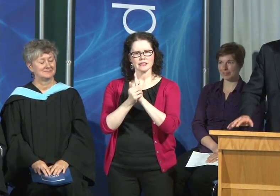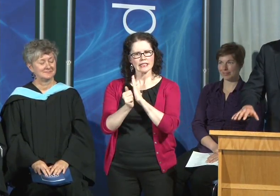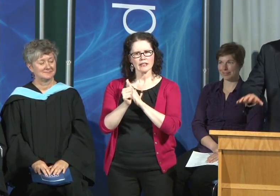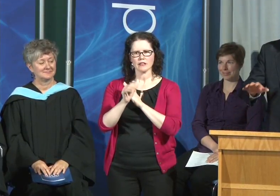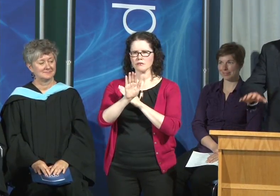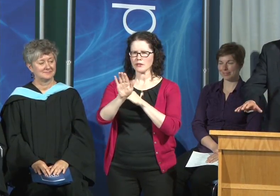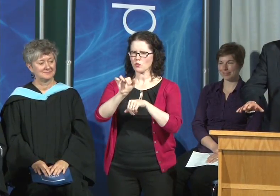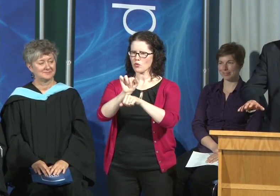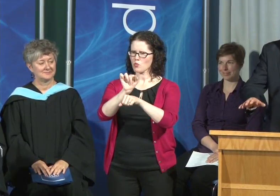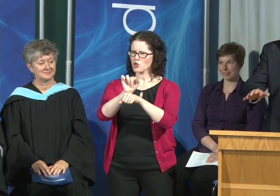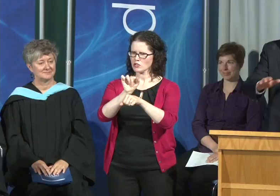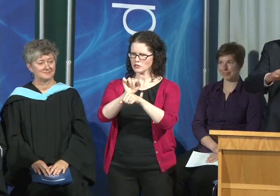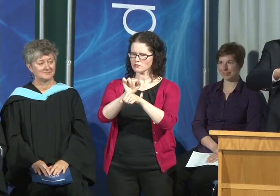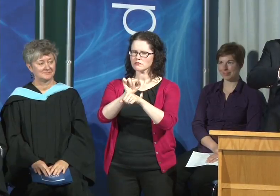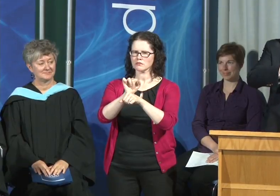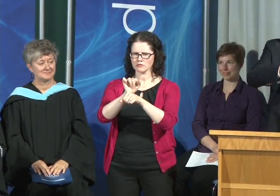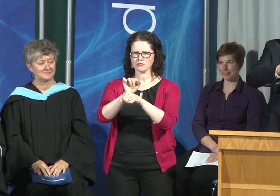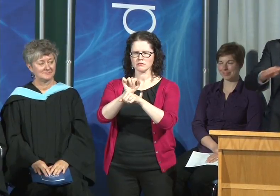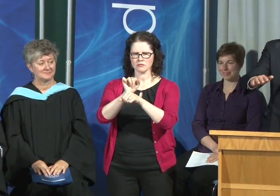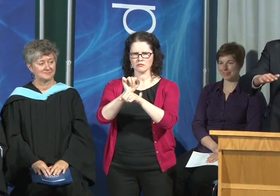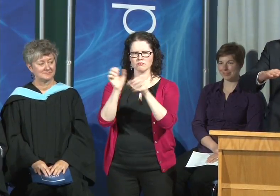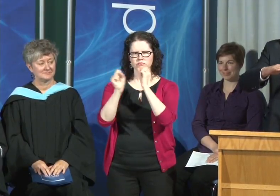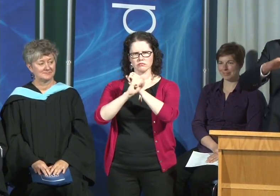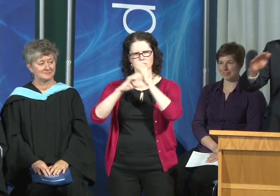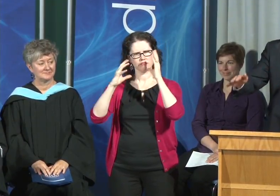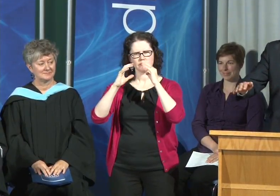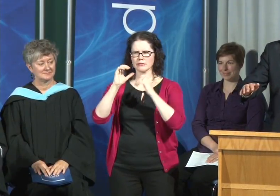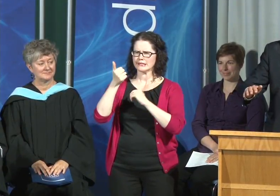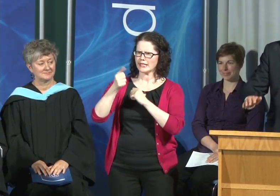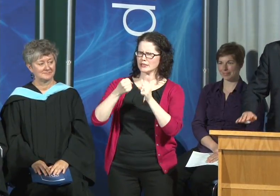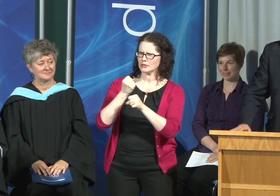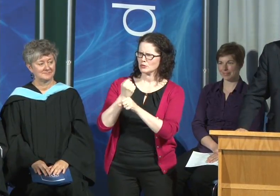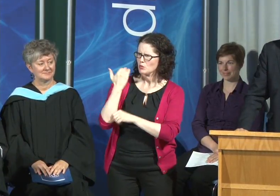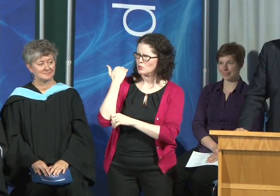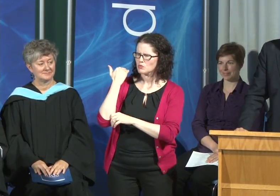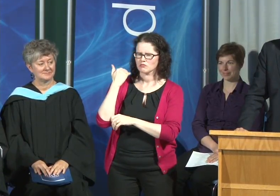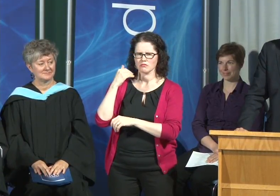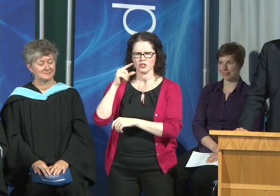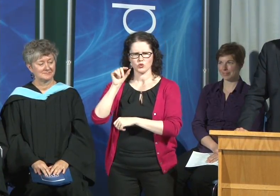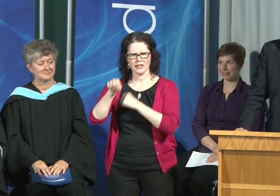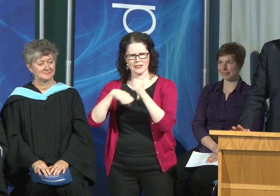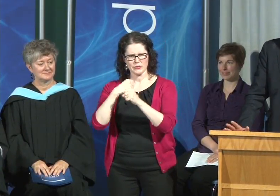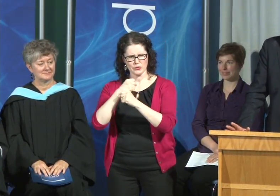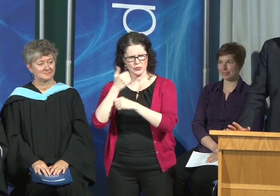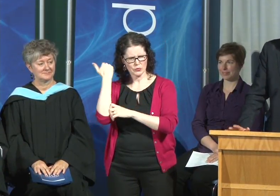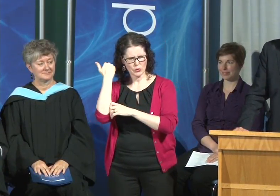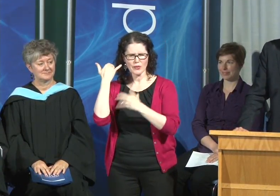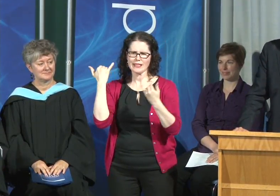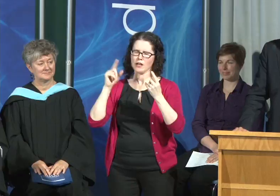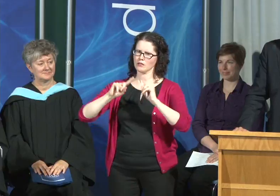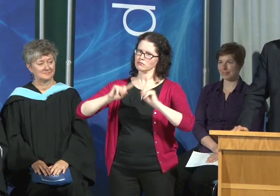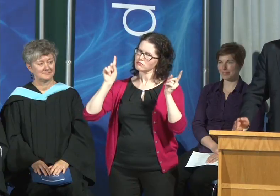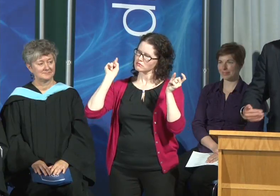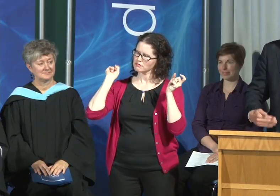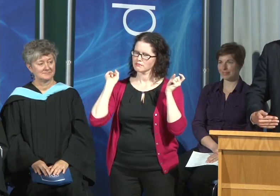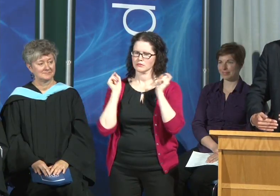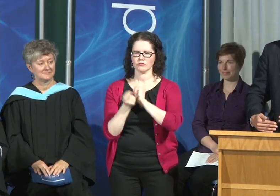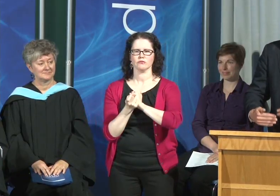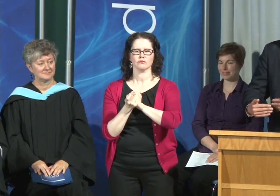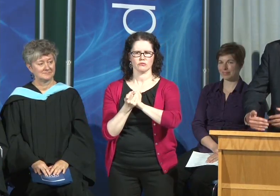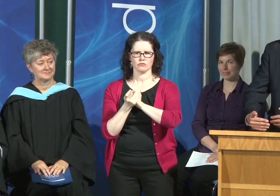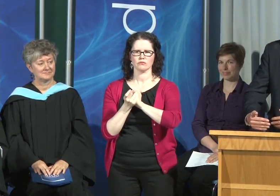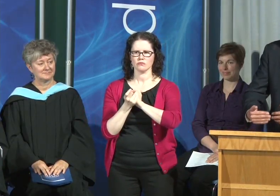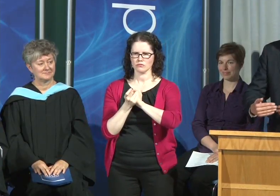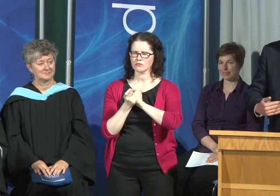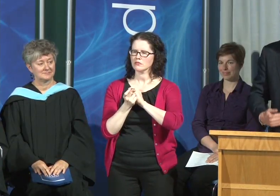fundamentally different today than it was 10 years ago or 20 years ago. And the reality today is, in an age when we